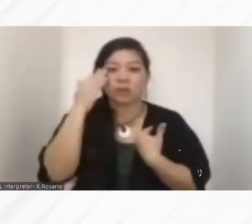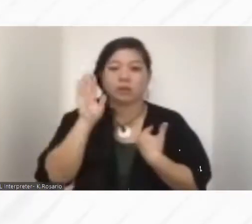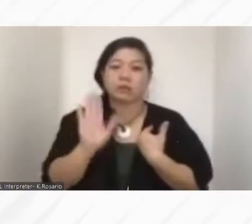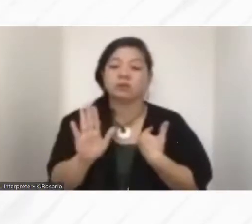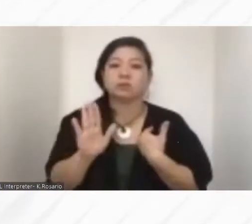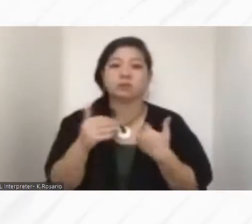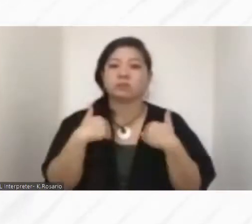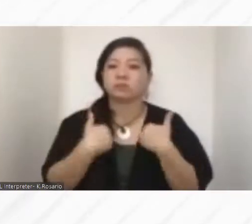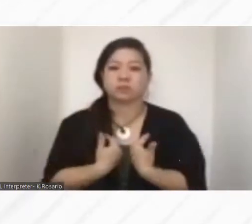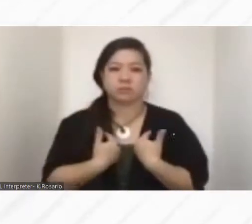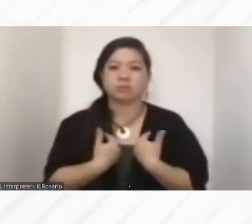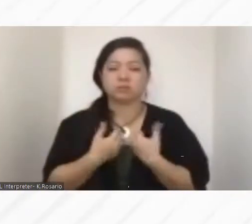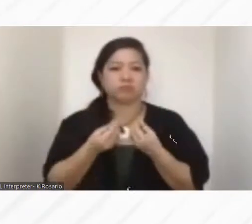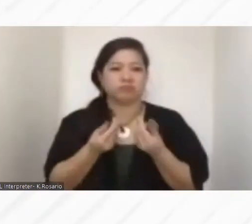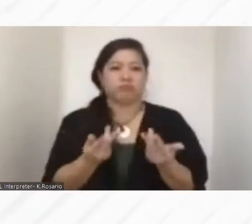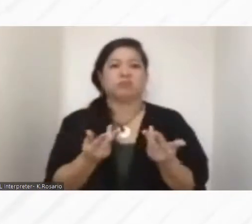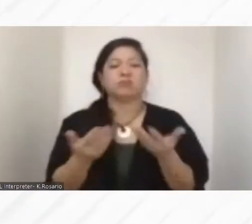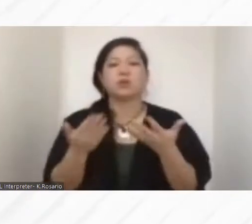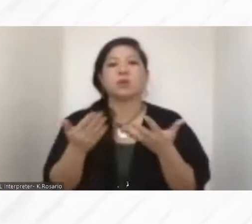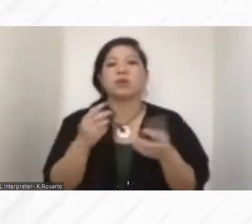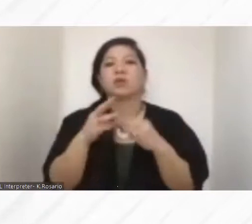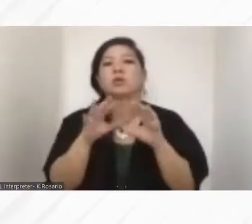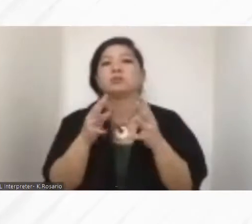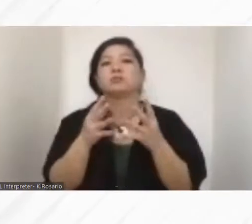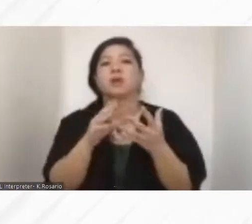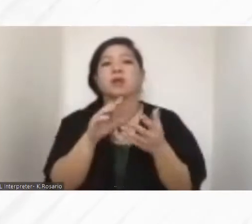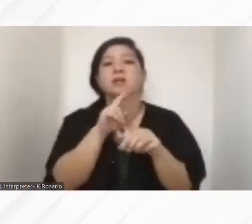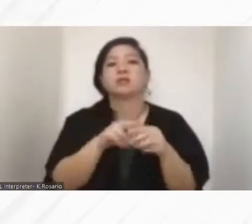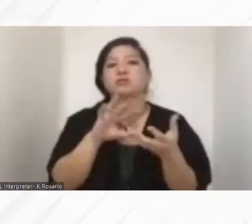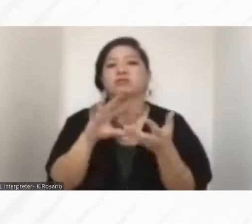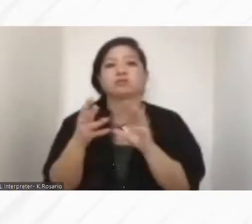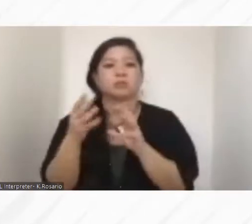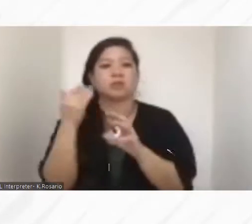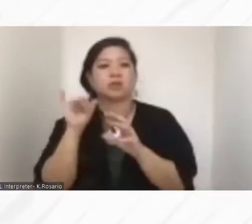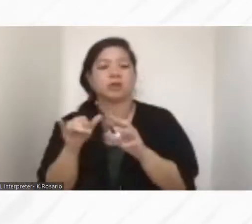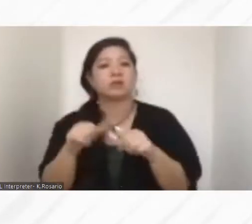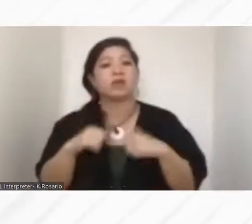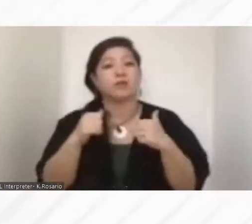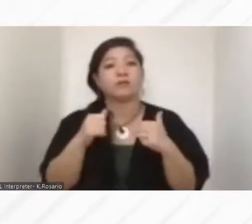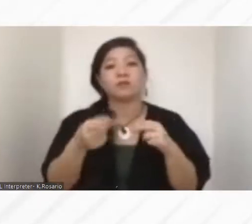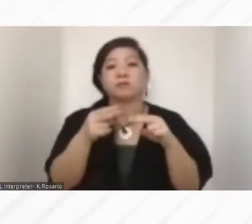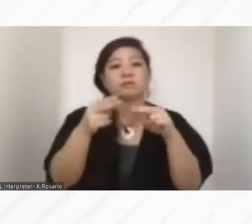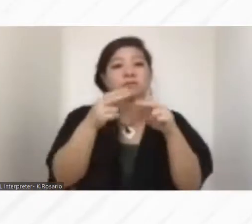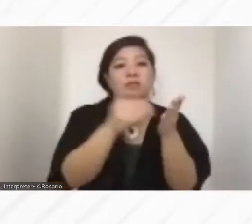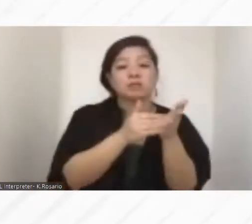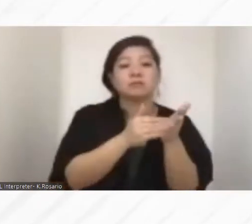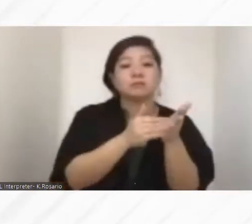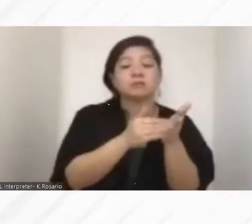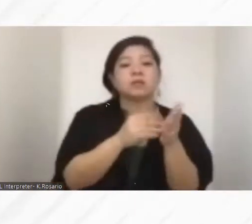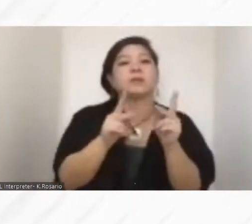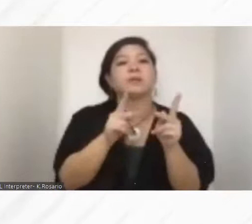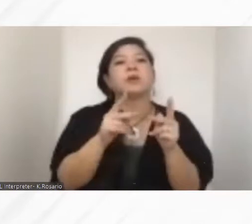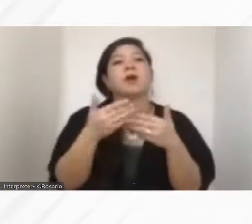tired. But whether it's Mother Nature and natural disasters or surviving and rebuilding after World War II, the people of